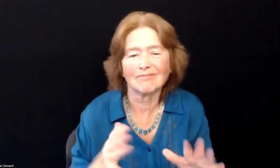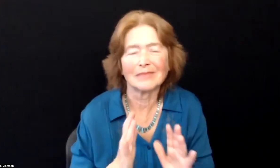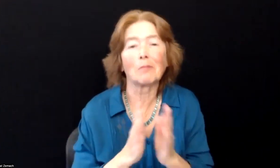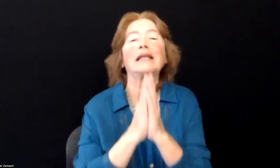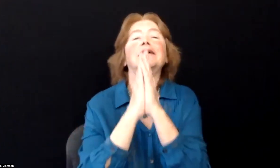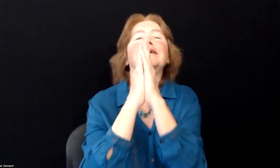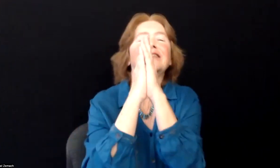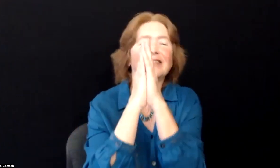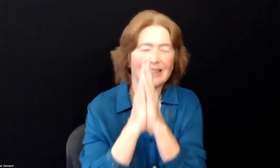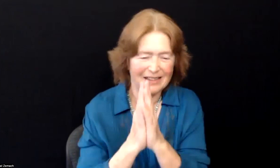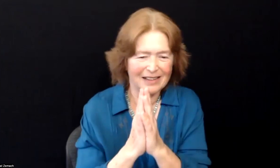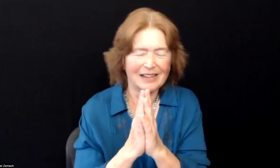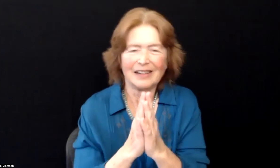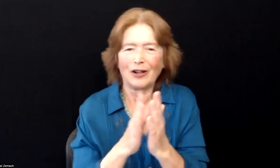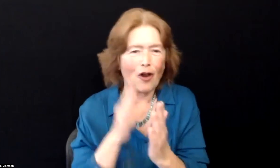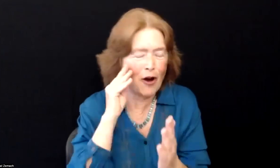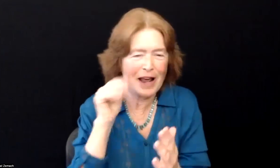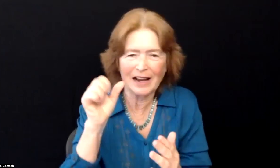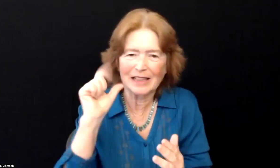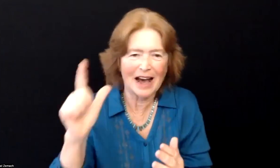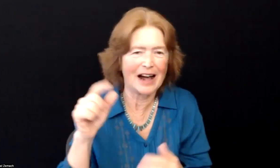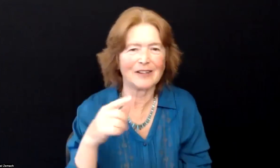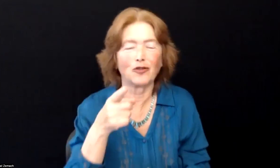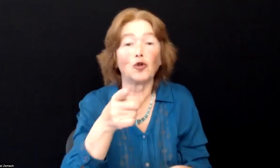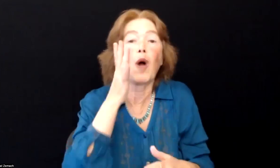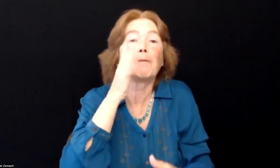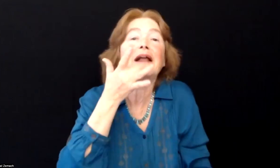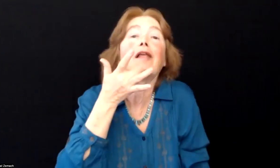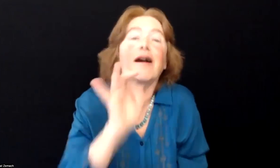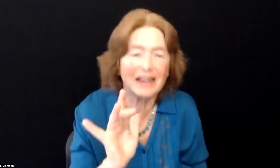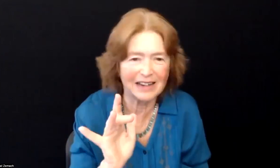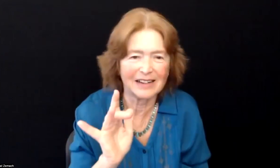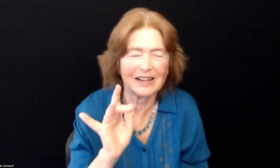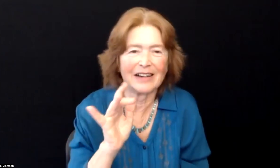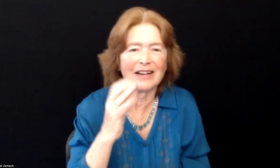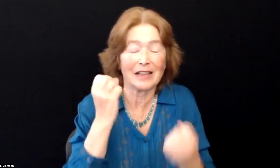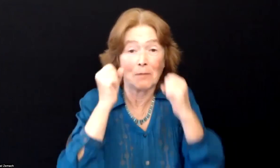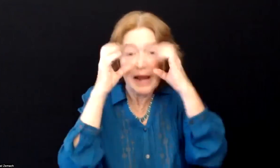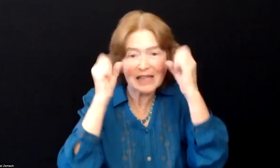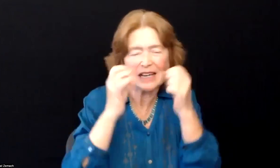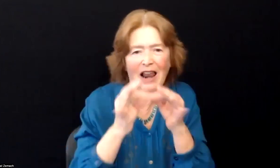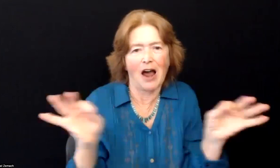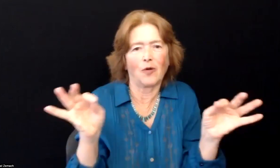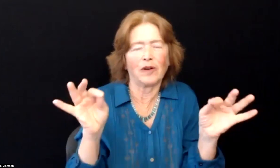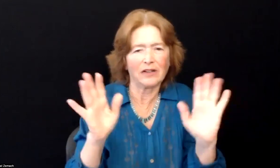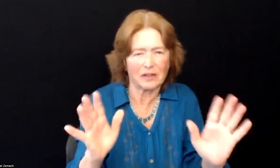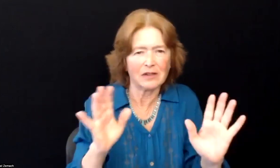That is my, a huge wish, learning ASL. It's an amazing